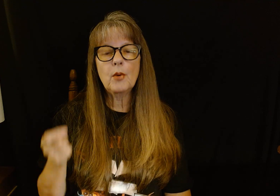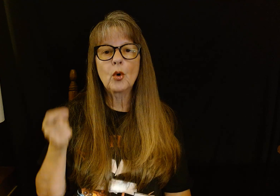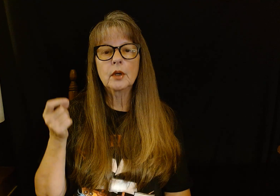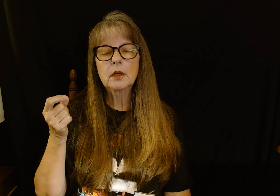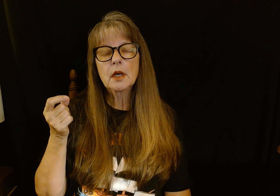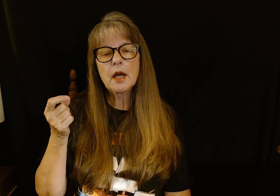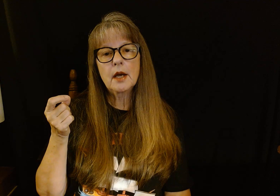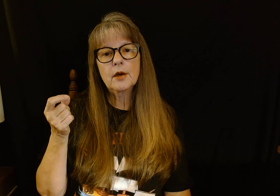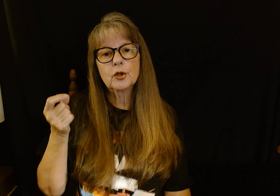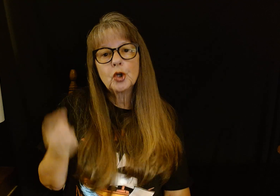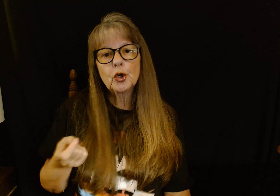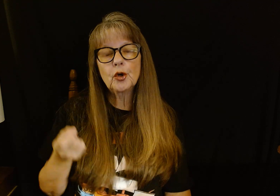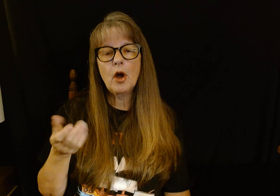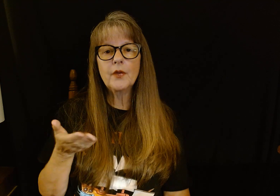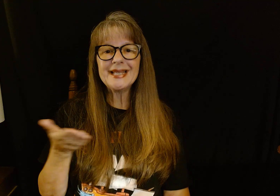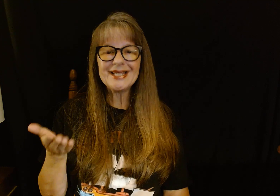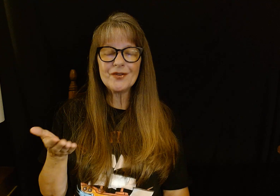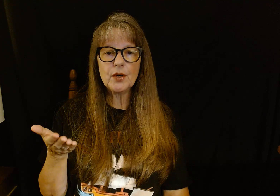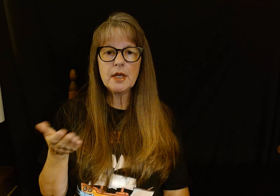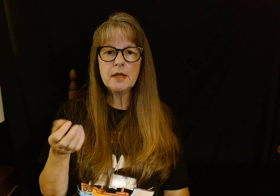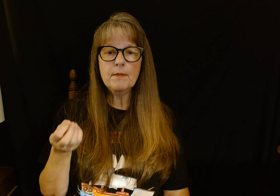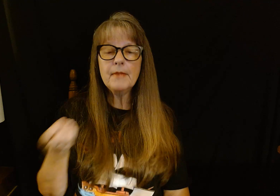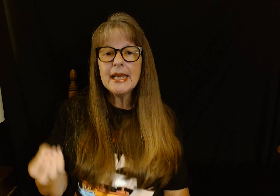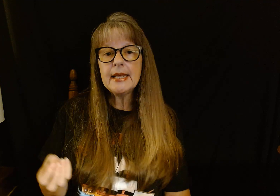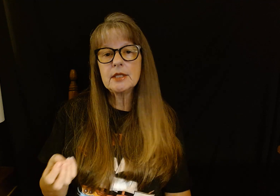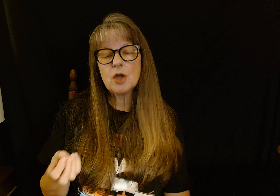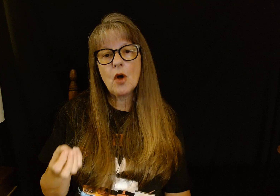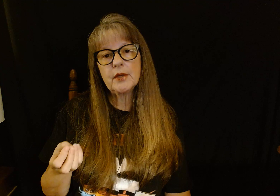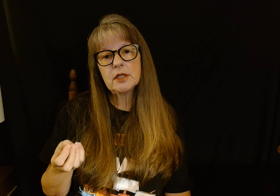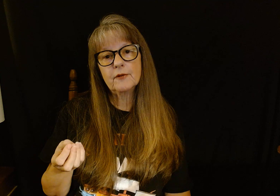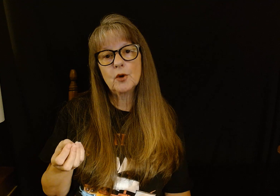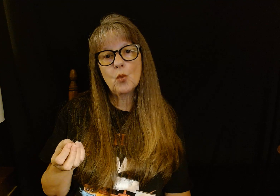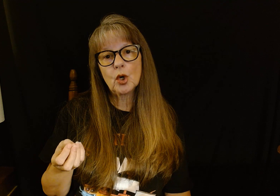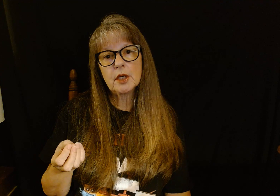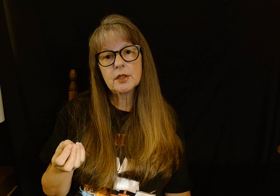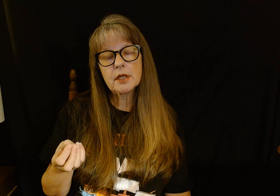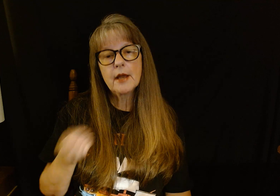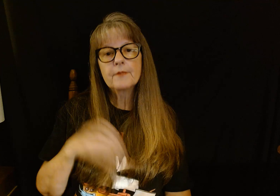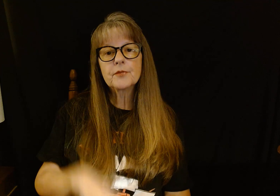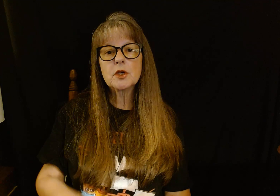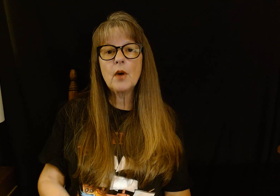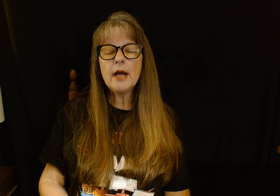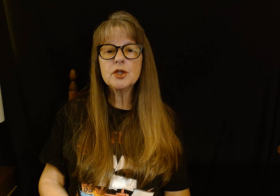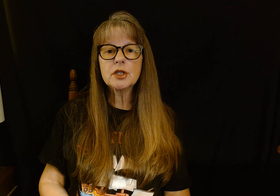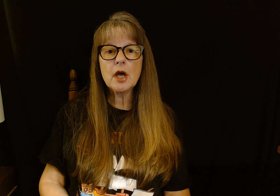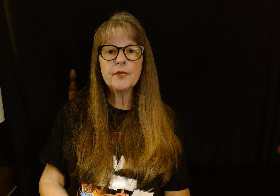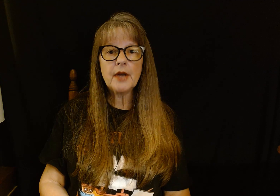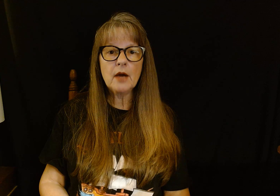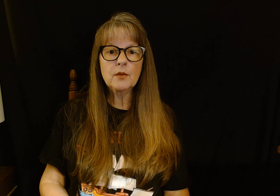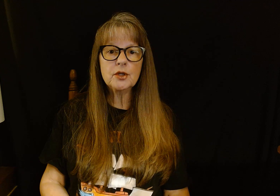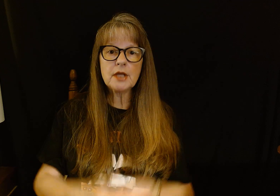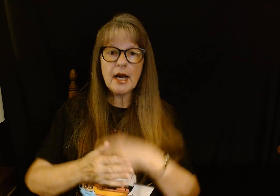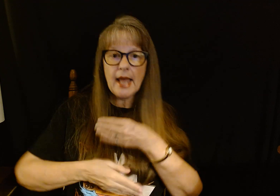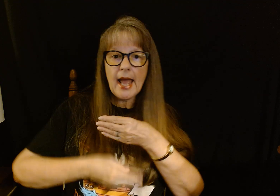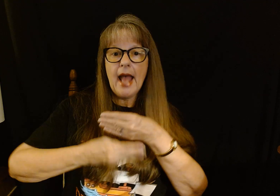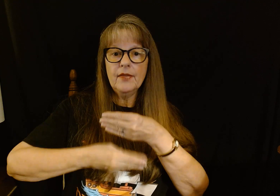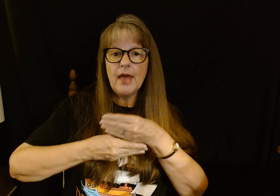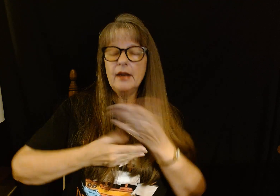or learn all these different meanings to all these different words. So I just thought that I would just kind of add that. And there's